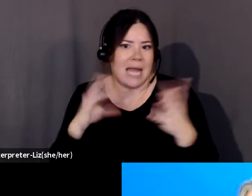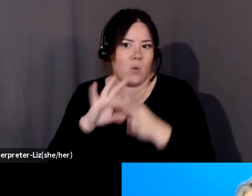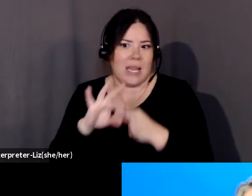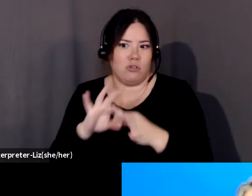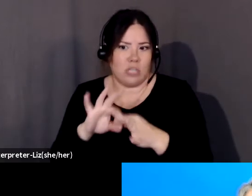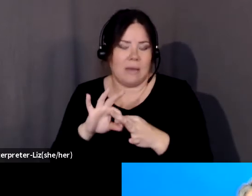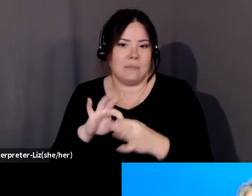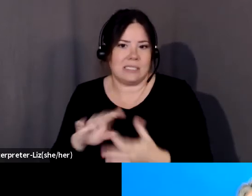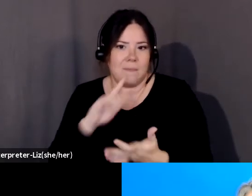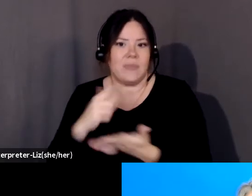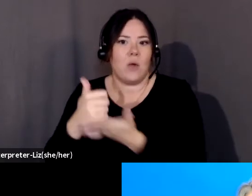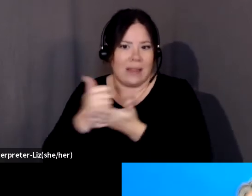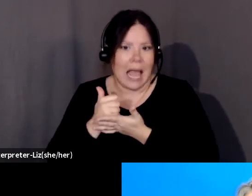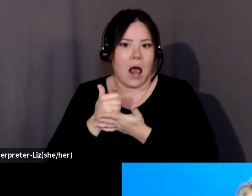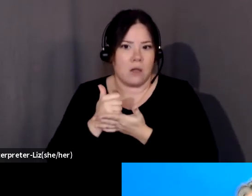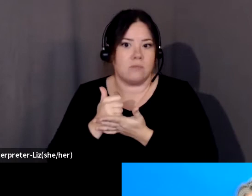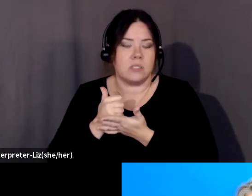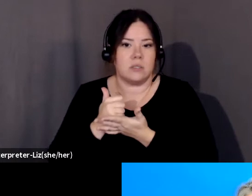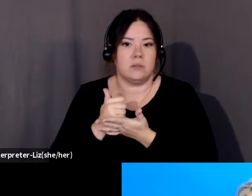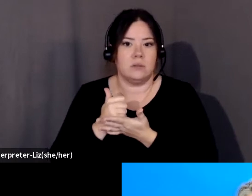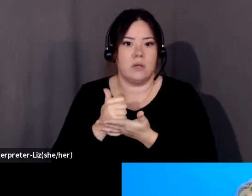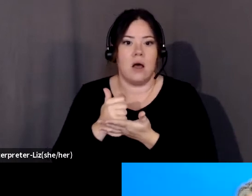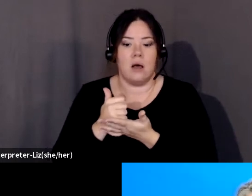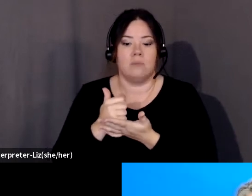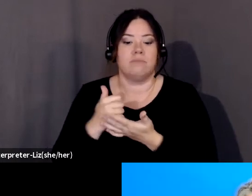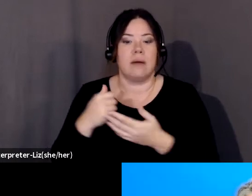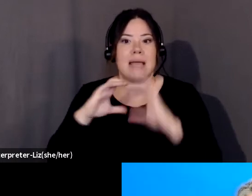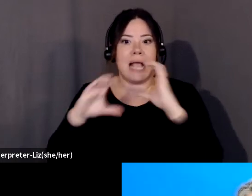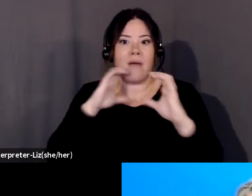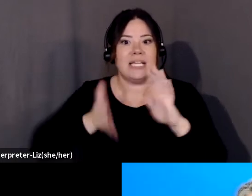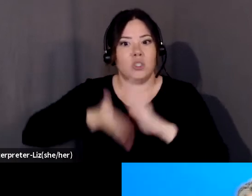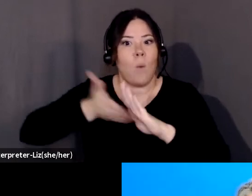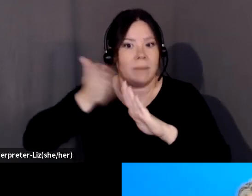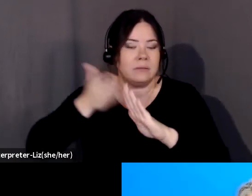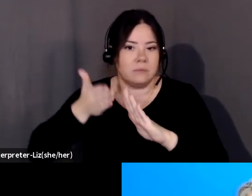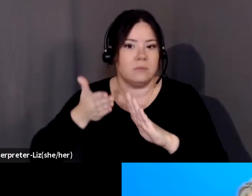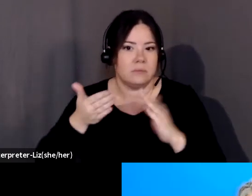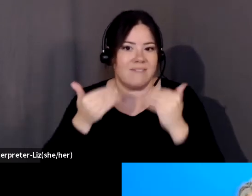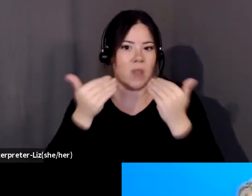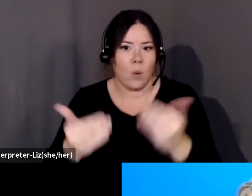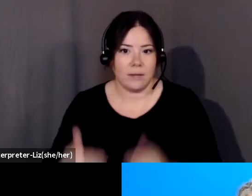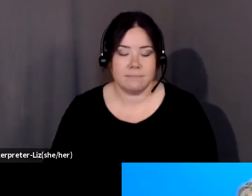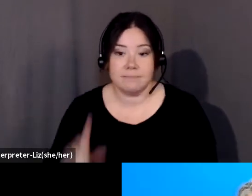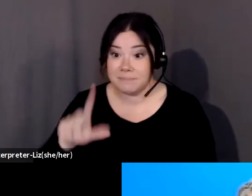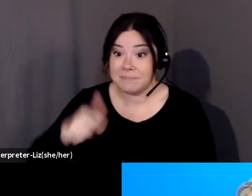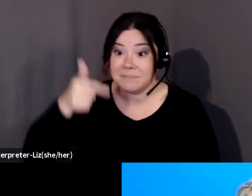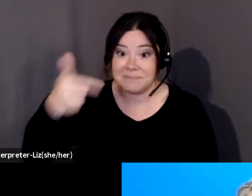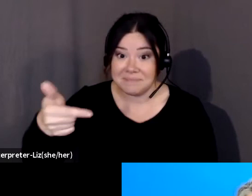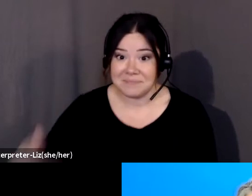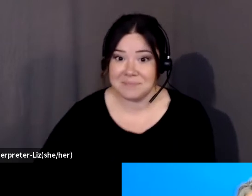really helps keep conversations open and flowing. So all